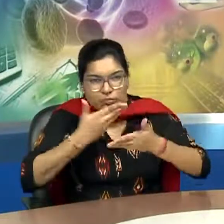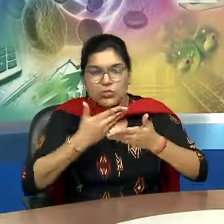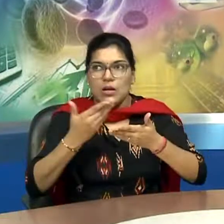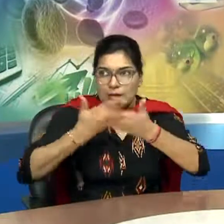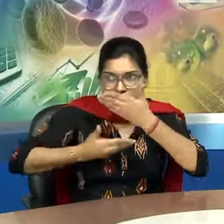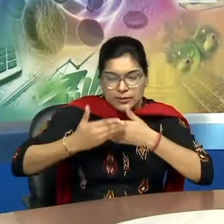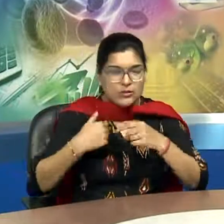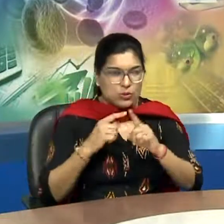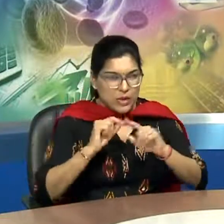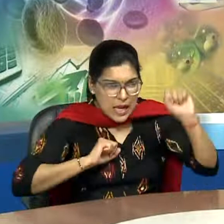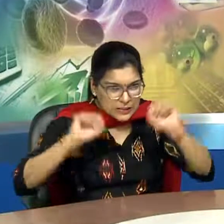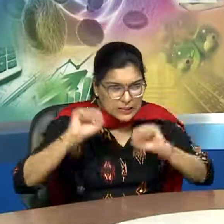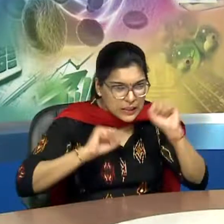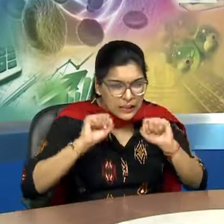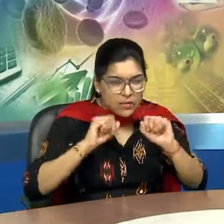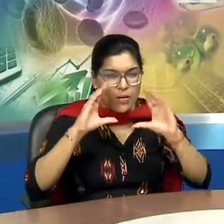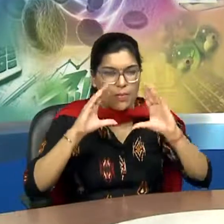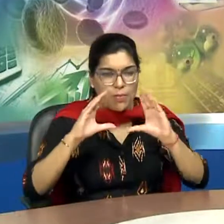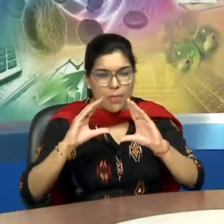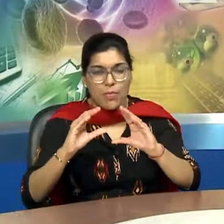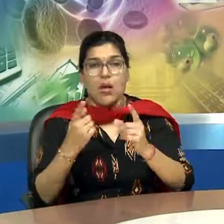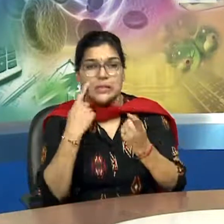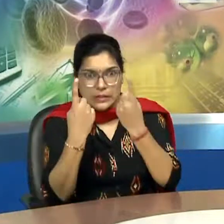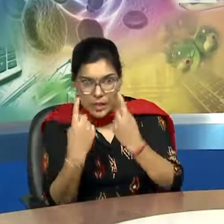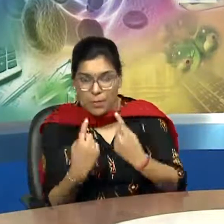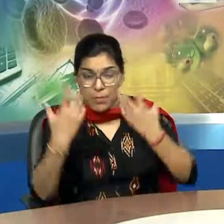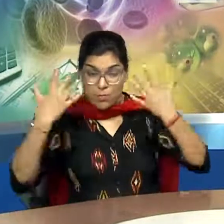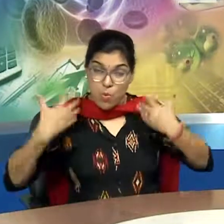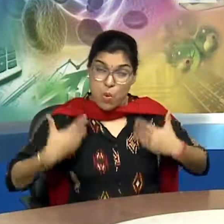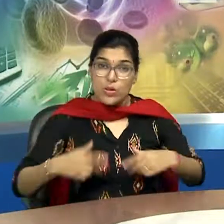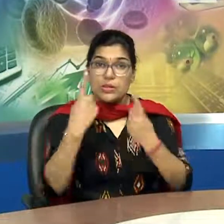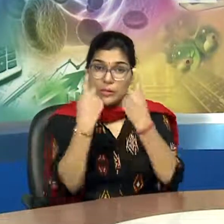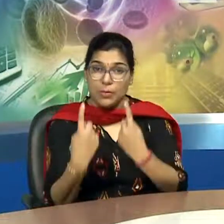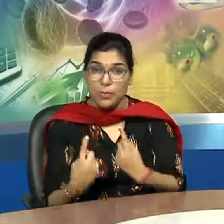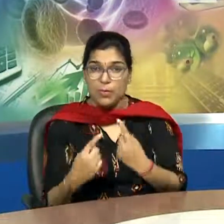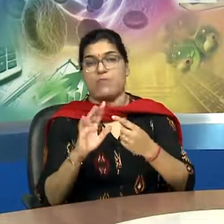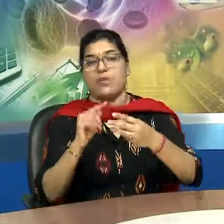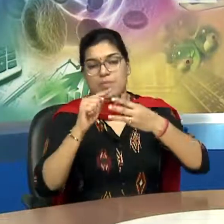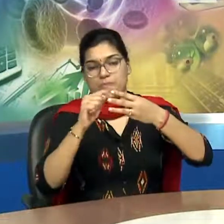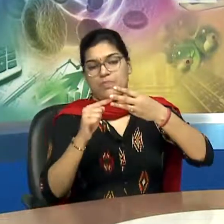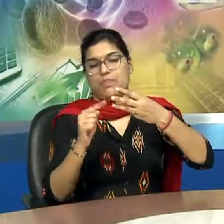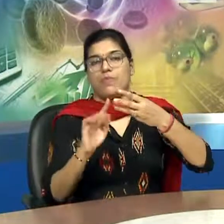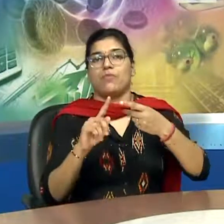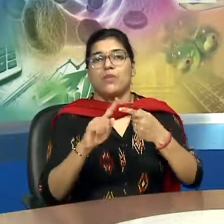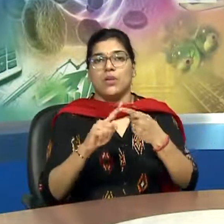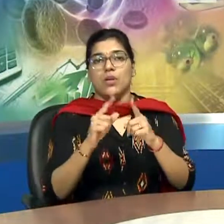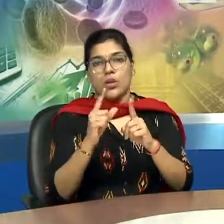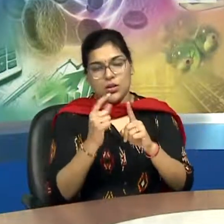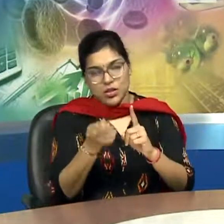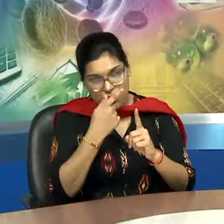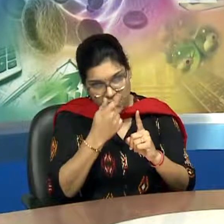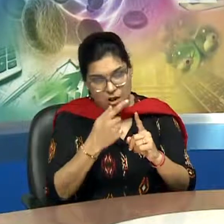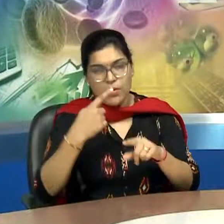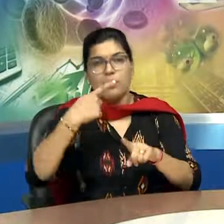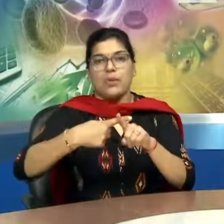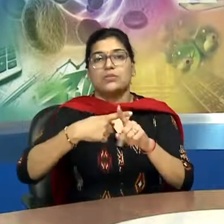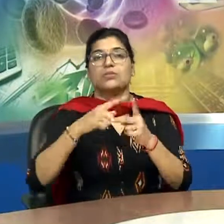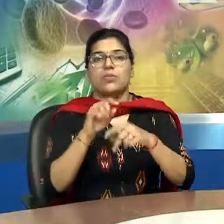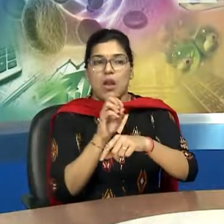services are required, because during this drug addiction The patient may use same vaccine or